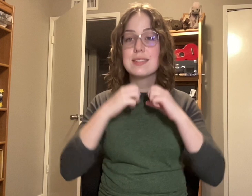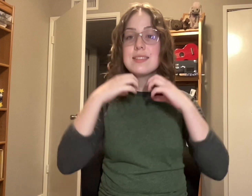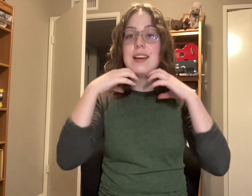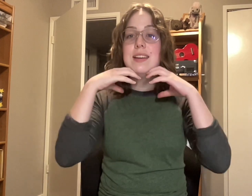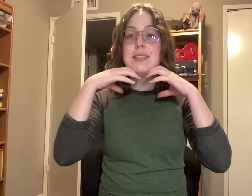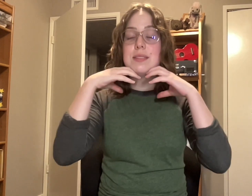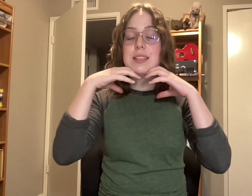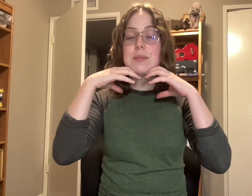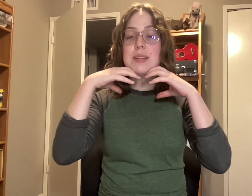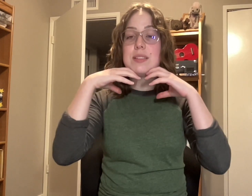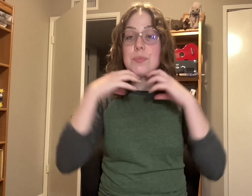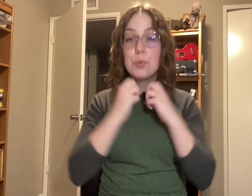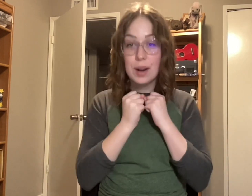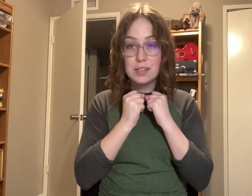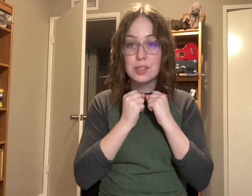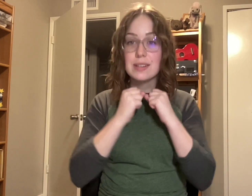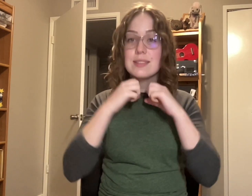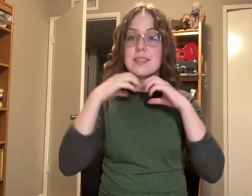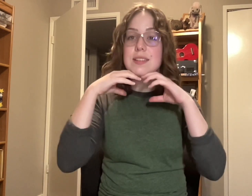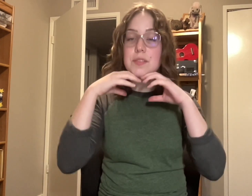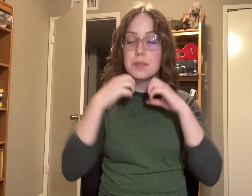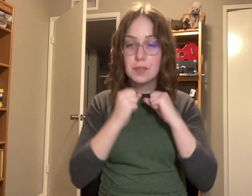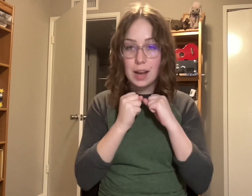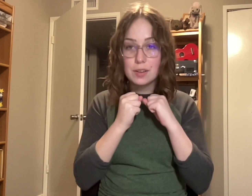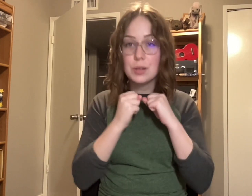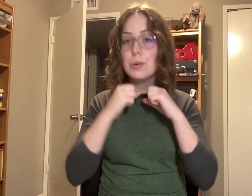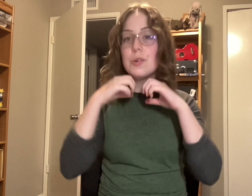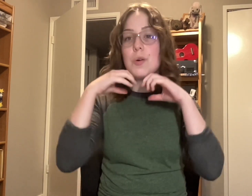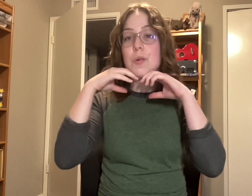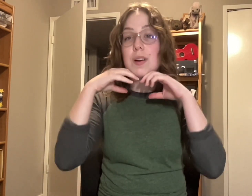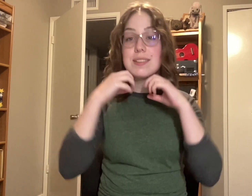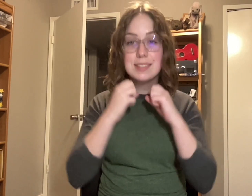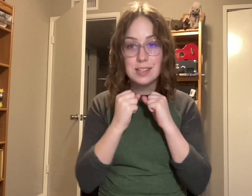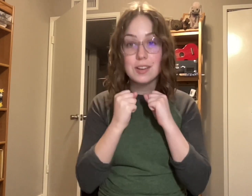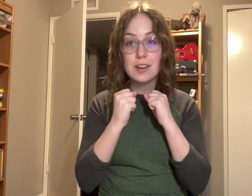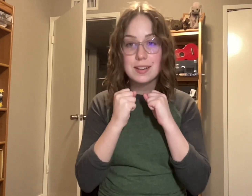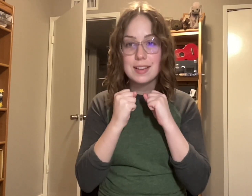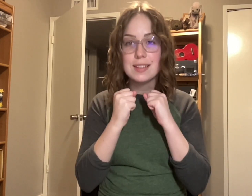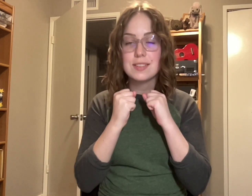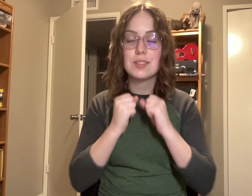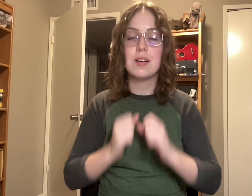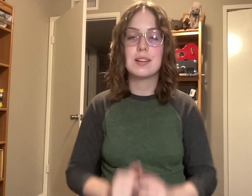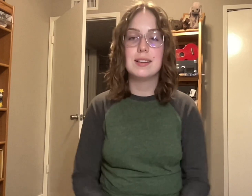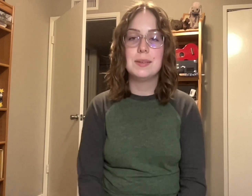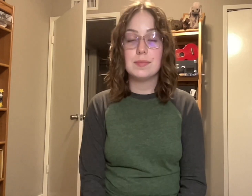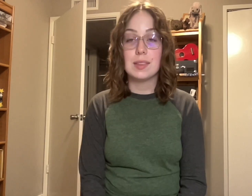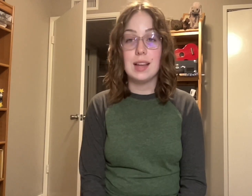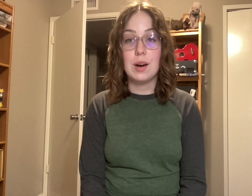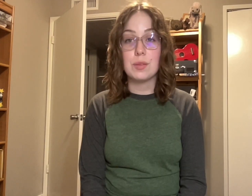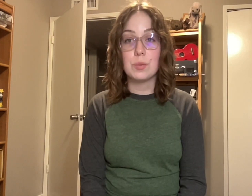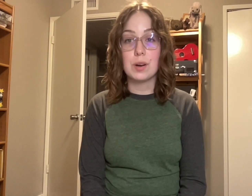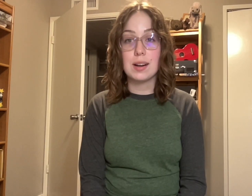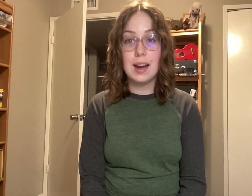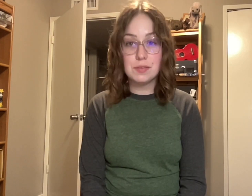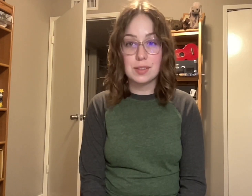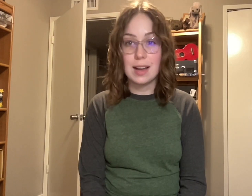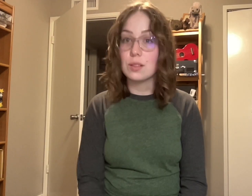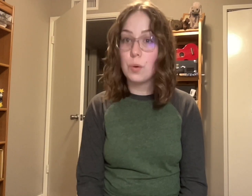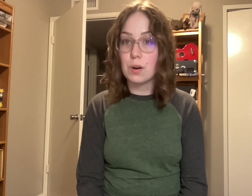fists. This means precious, valued, or dear in this song. Now the word after that, Lord,